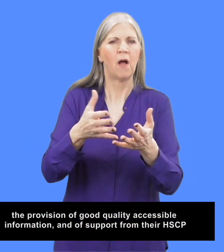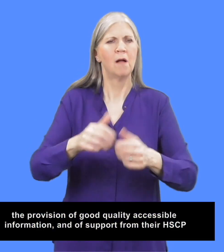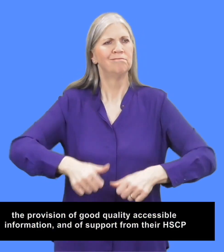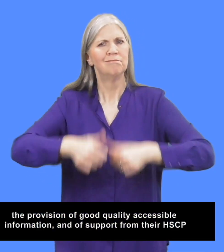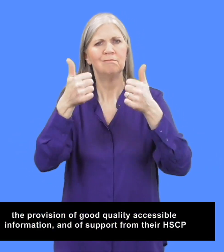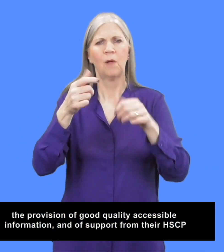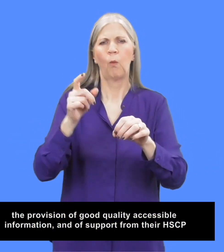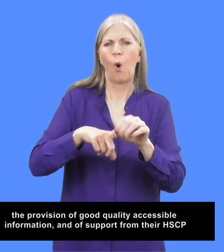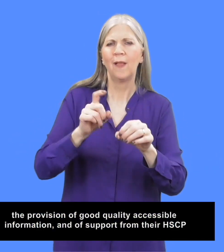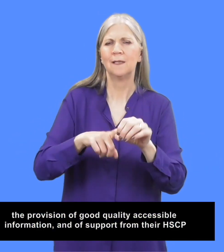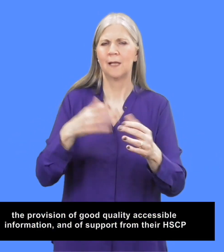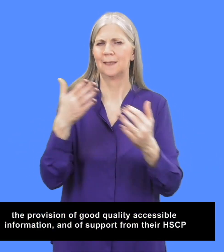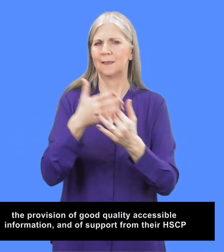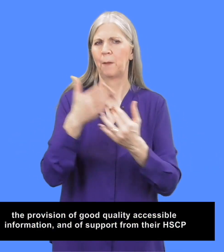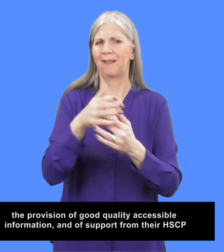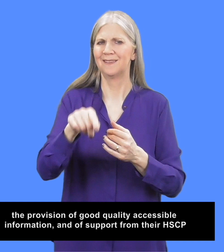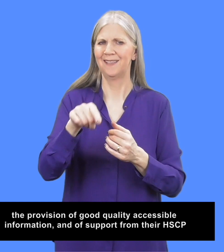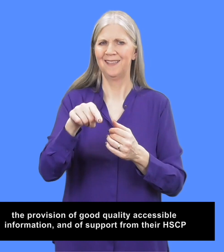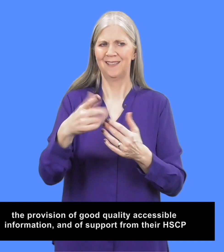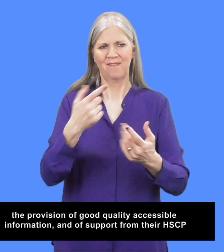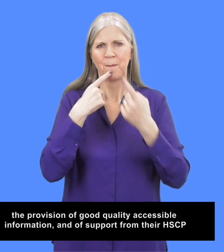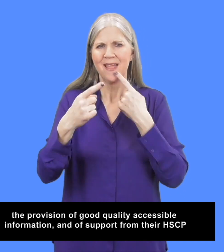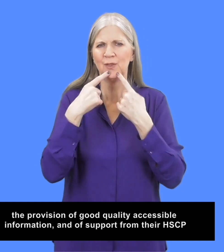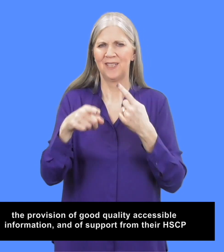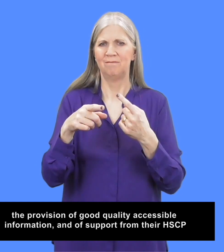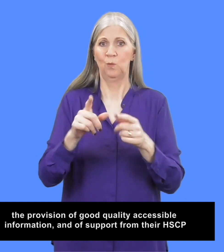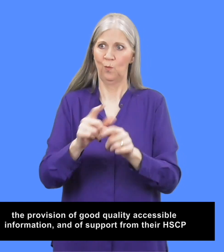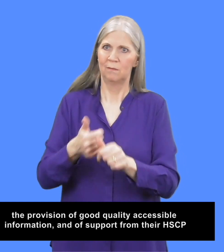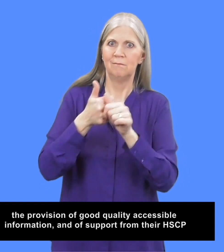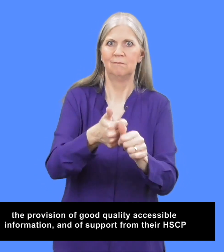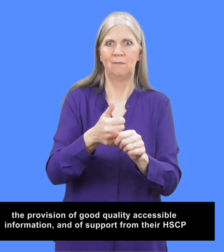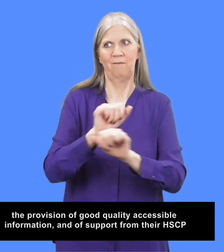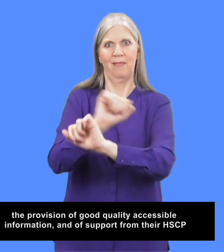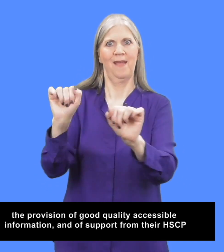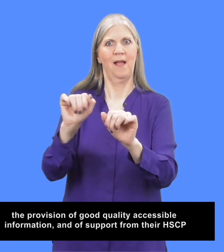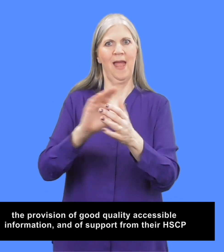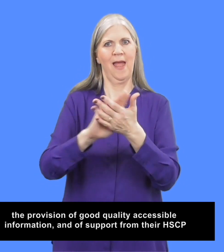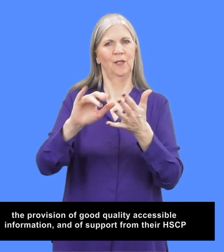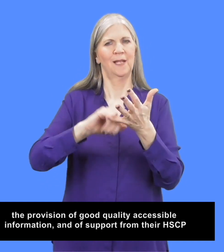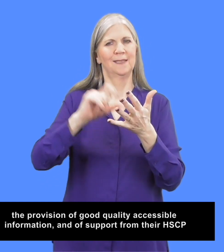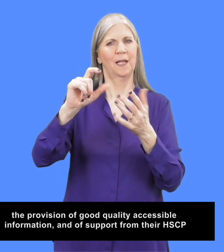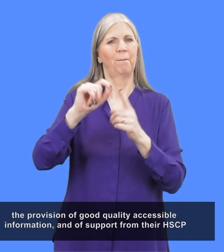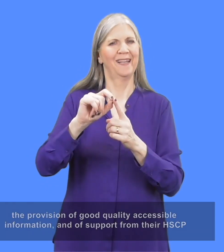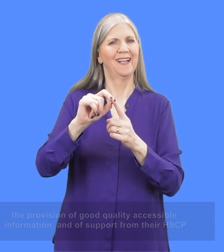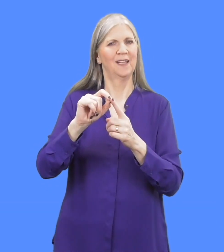quality accessible information and of support from their HSCP to arrange